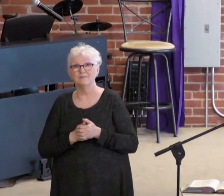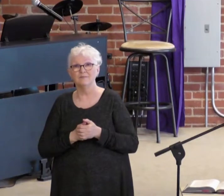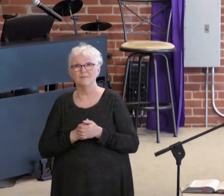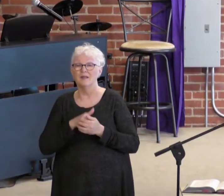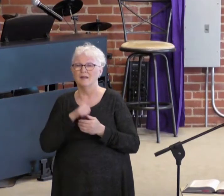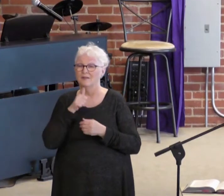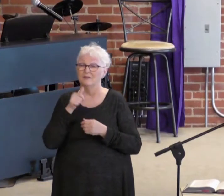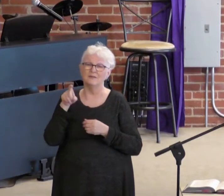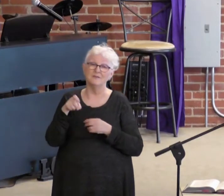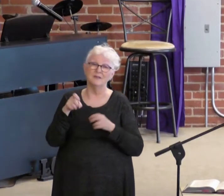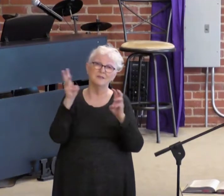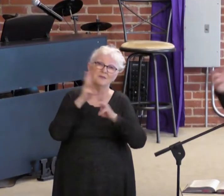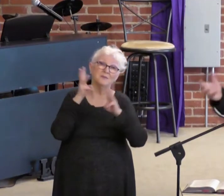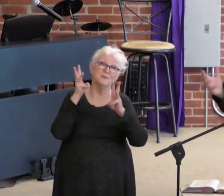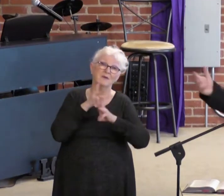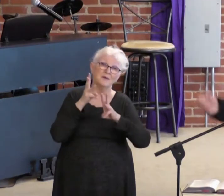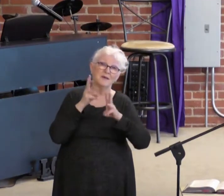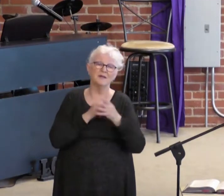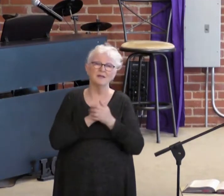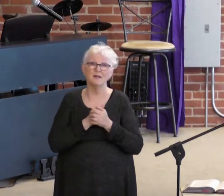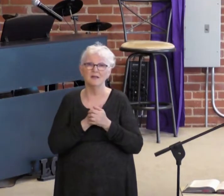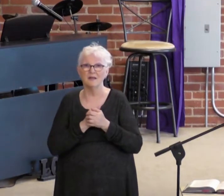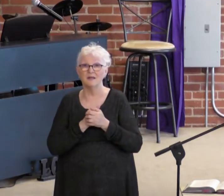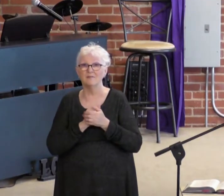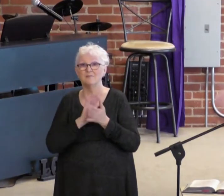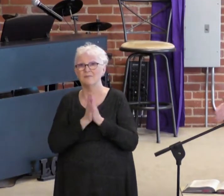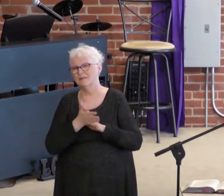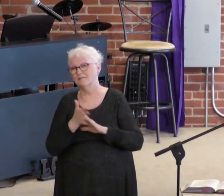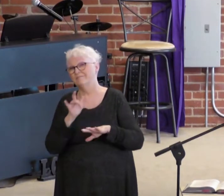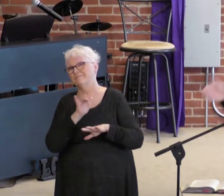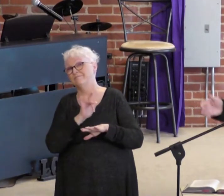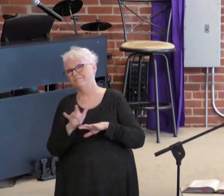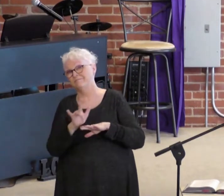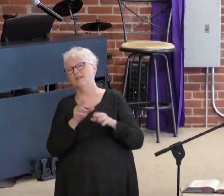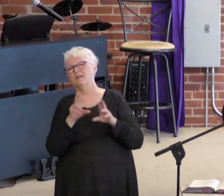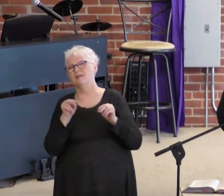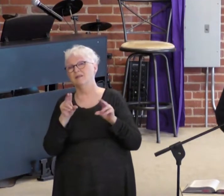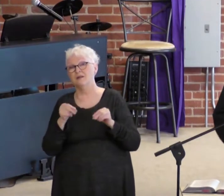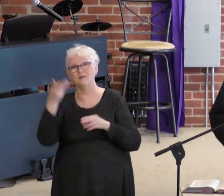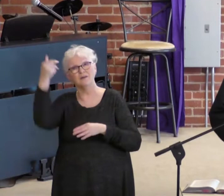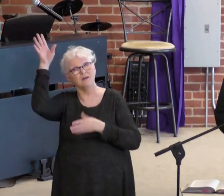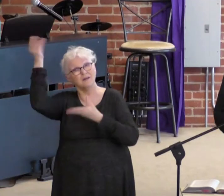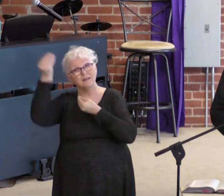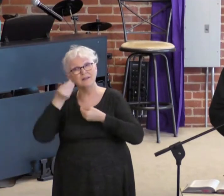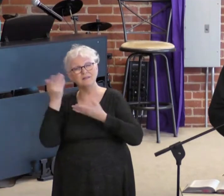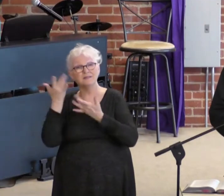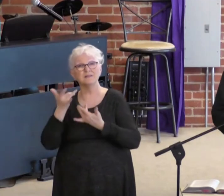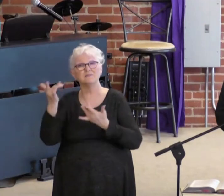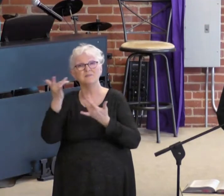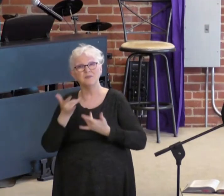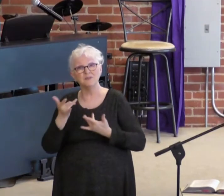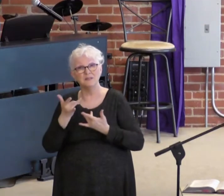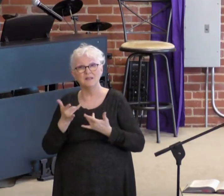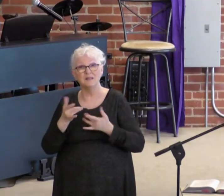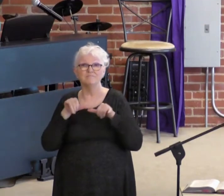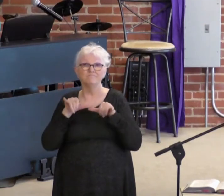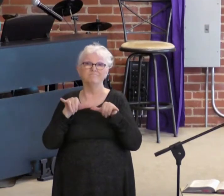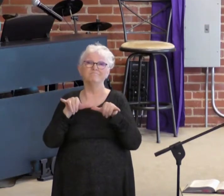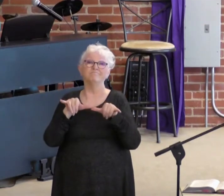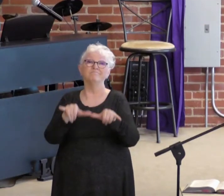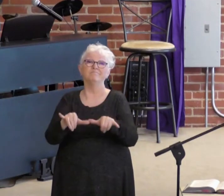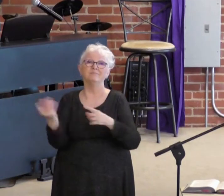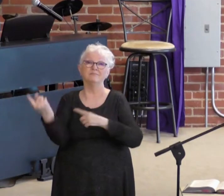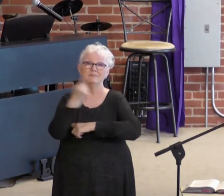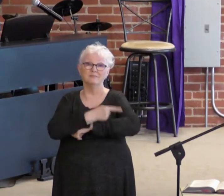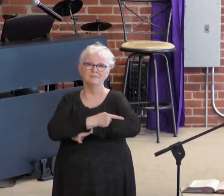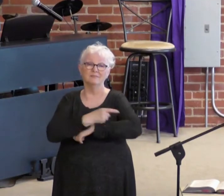out of mercy, because God gives us enough mercy today to last us through this entire day. And when the